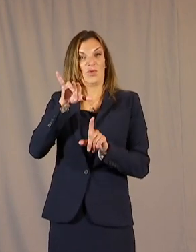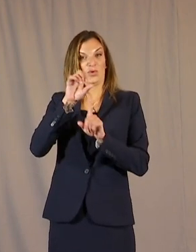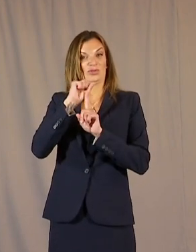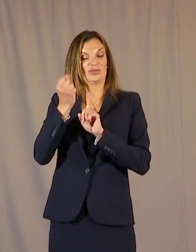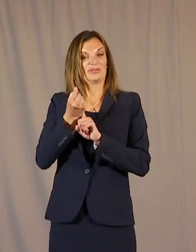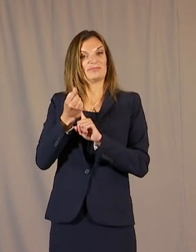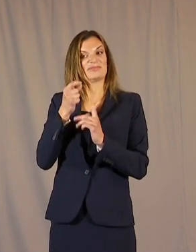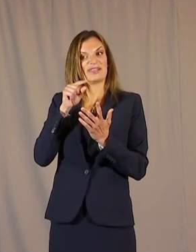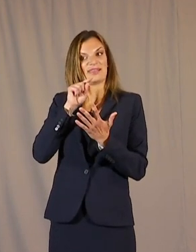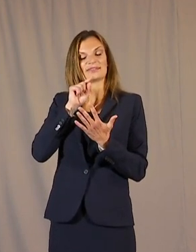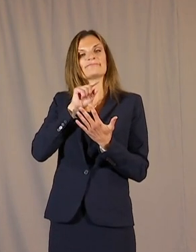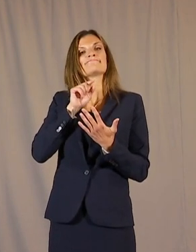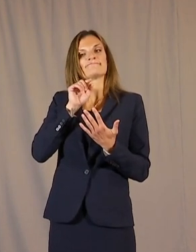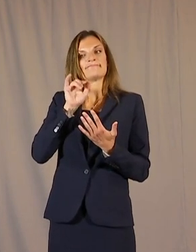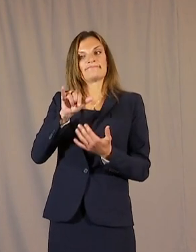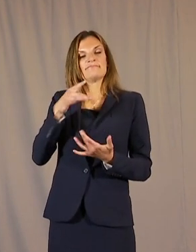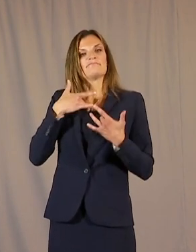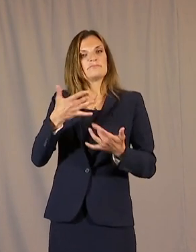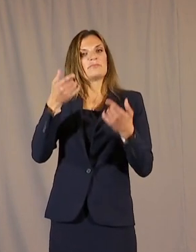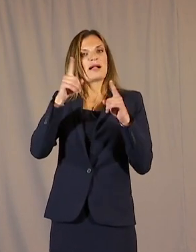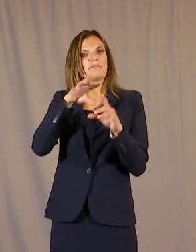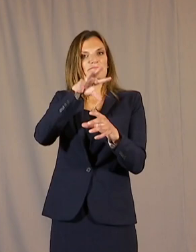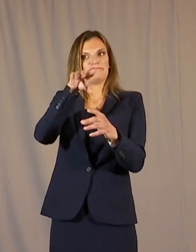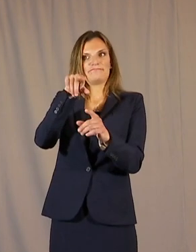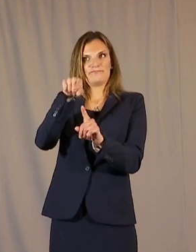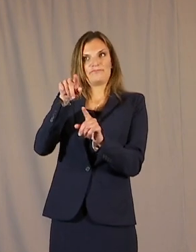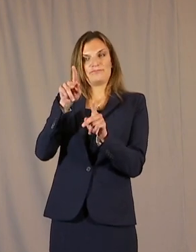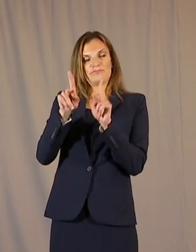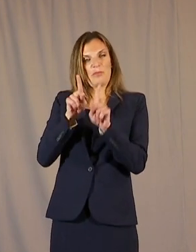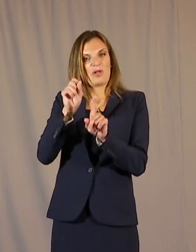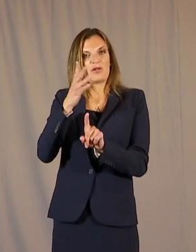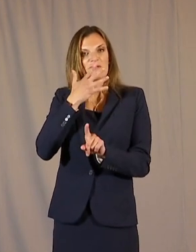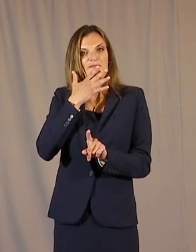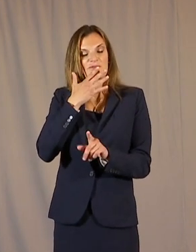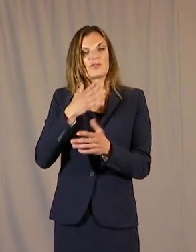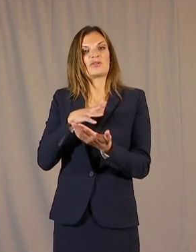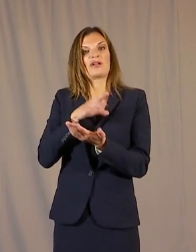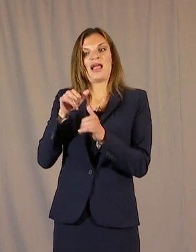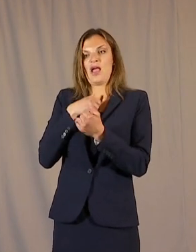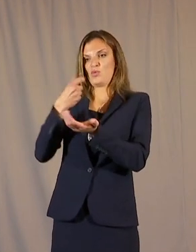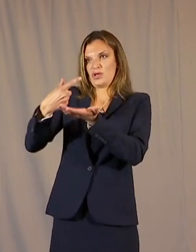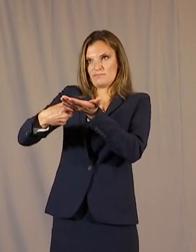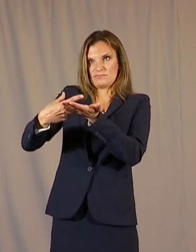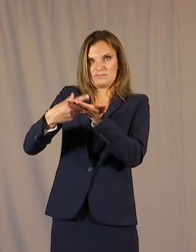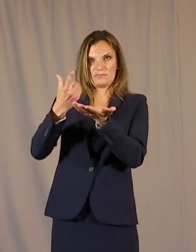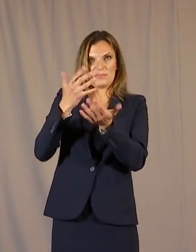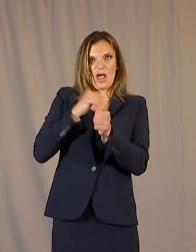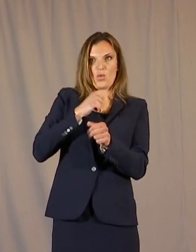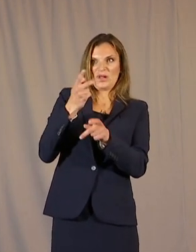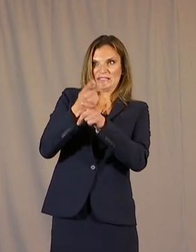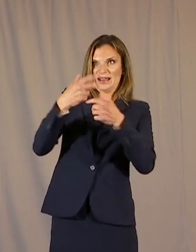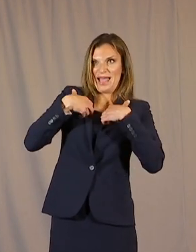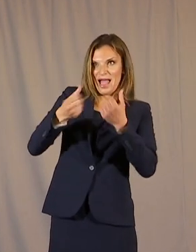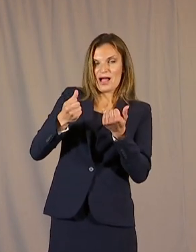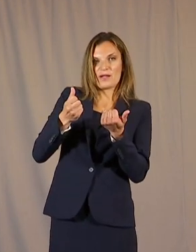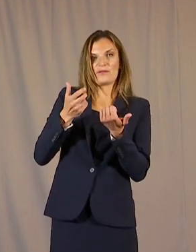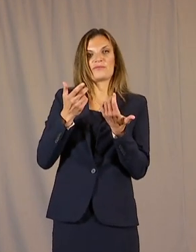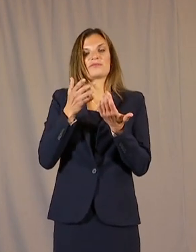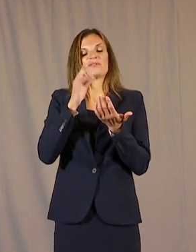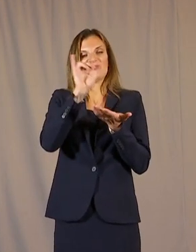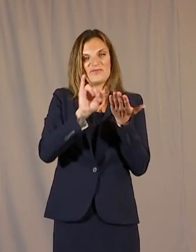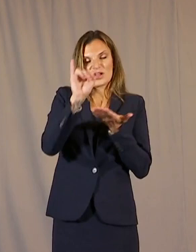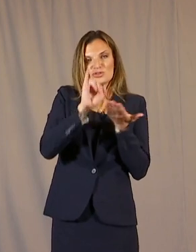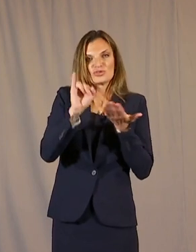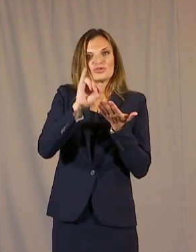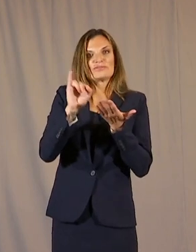we face within communities of color that impact how we address health care, how we address infection